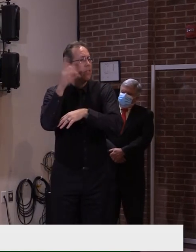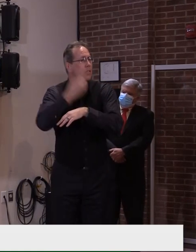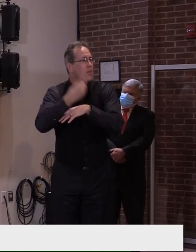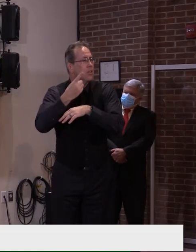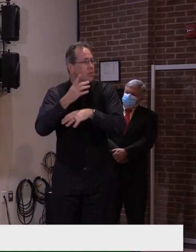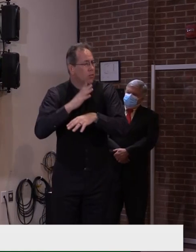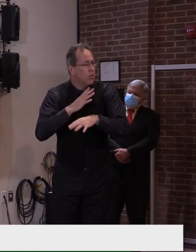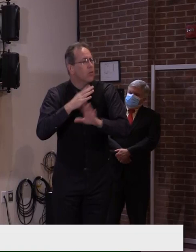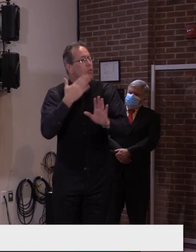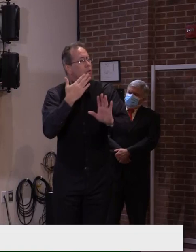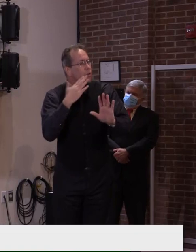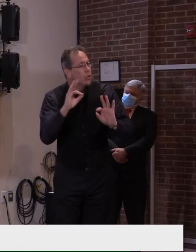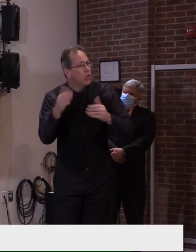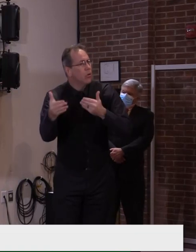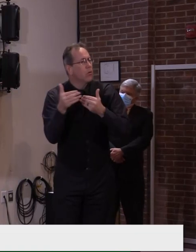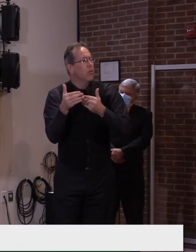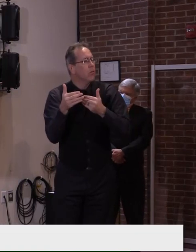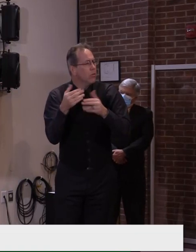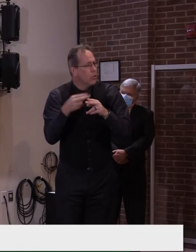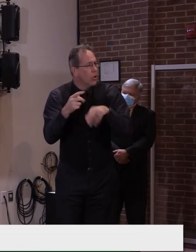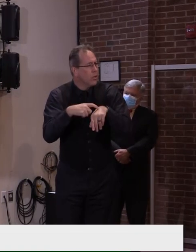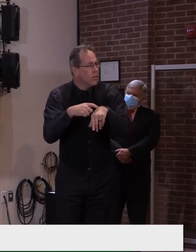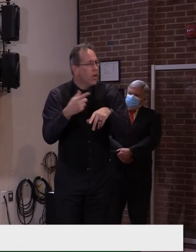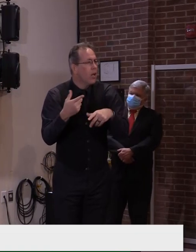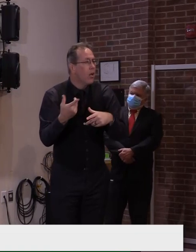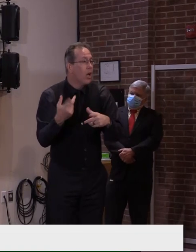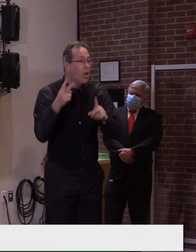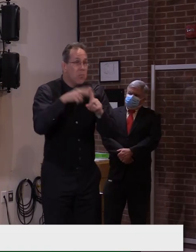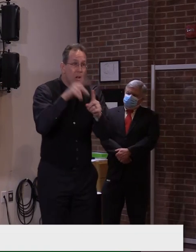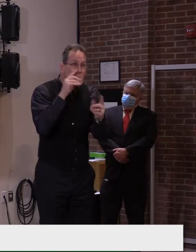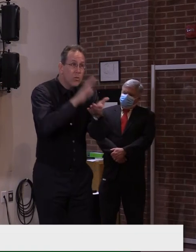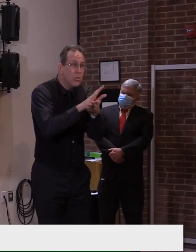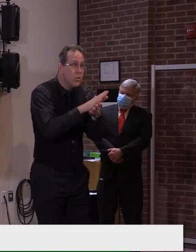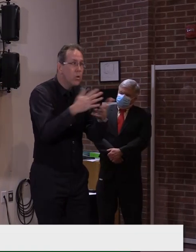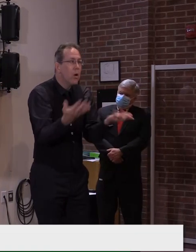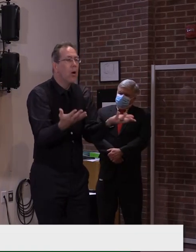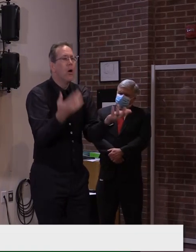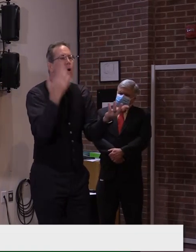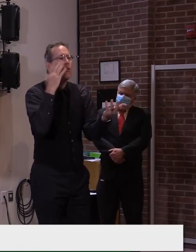be exactly what the health department prescribes for the state and so forth.